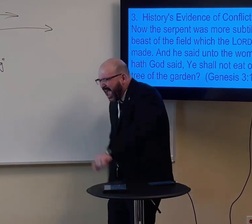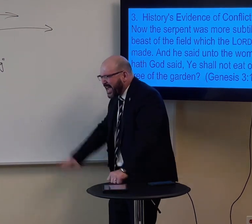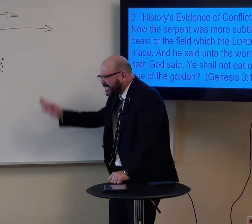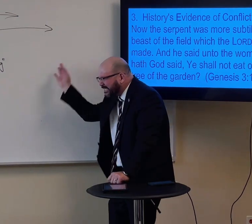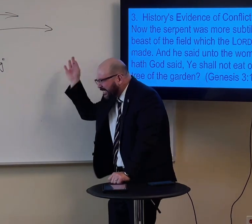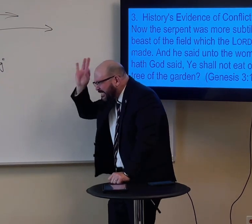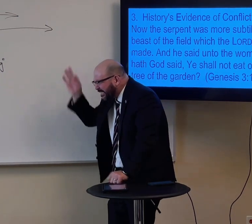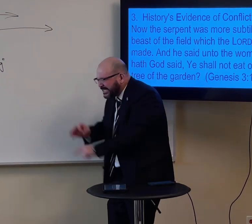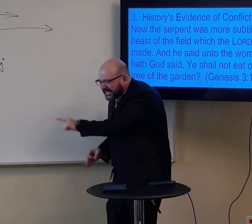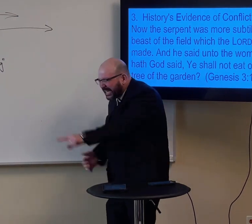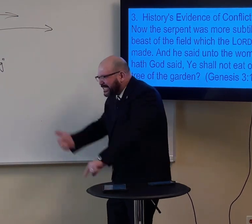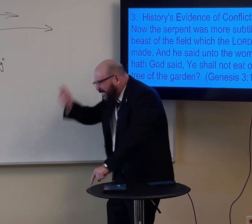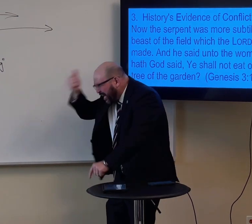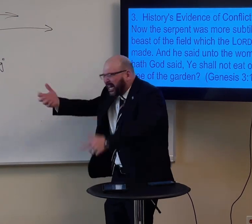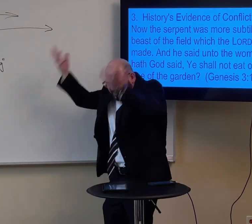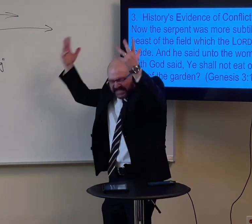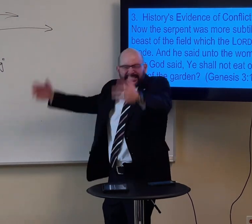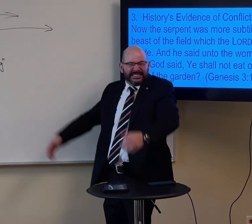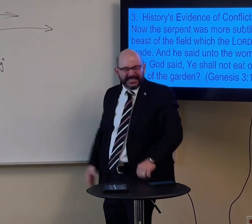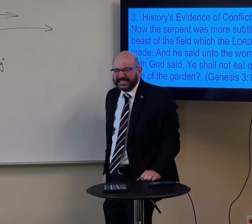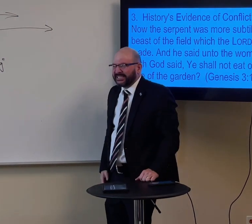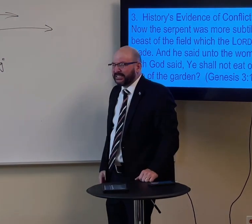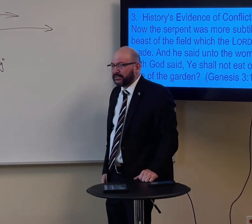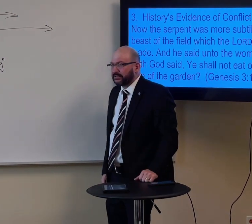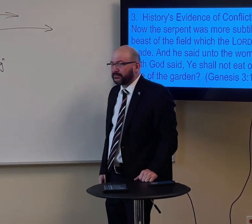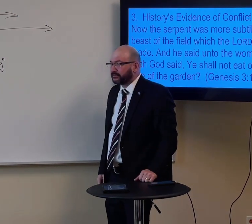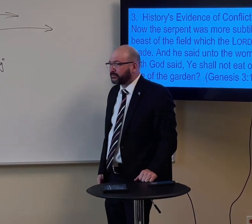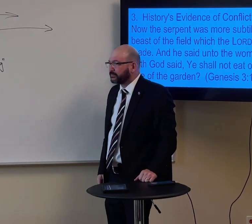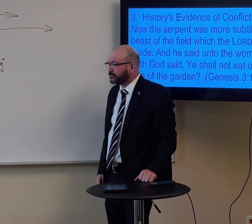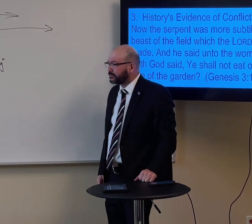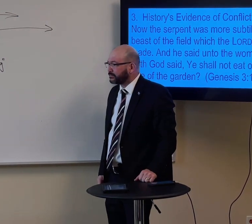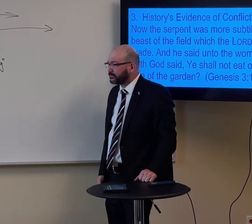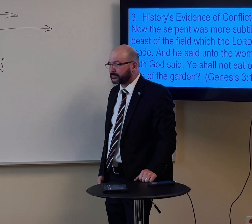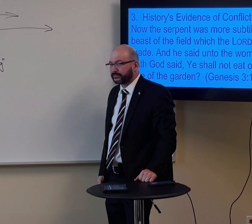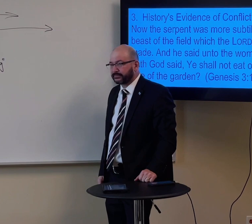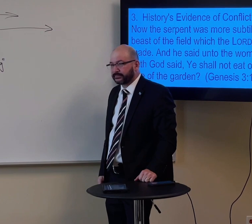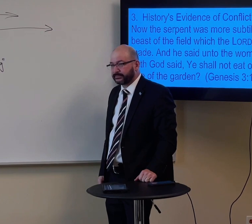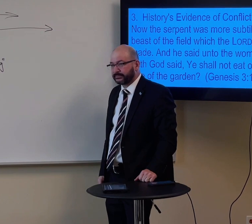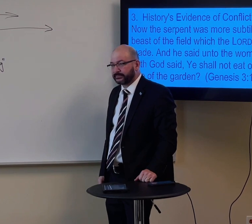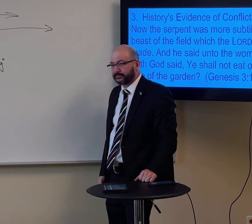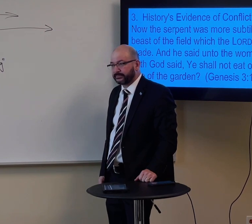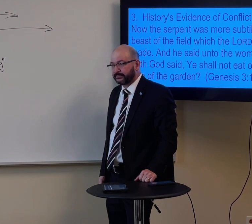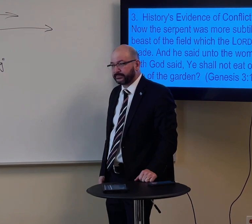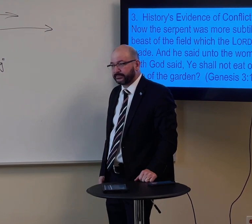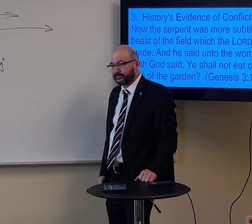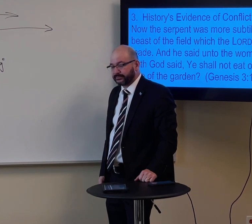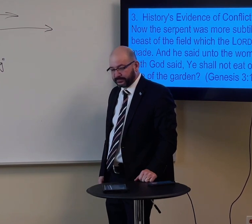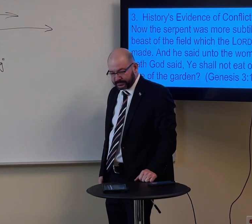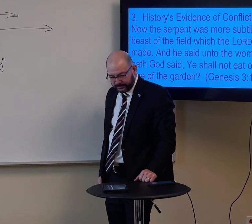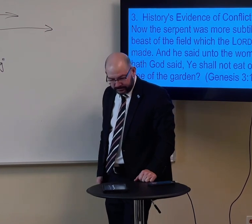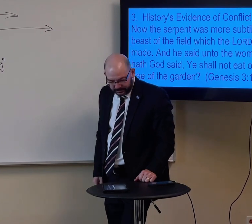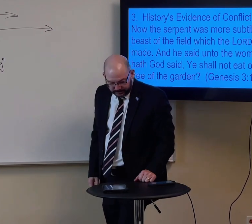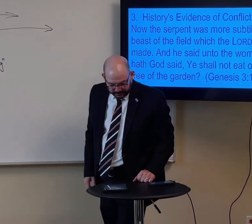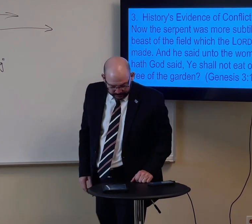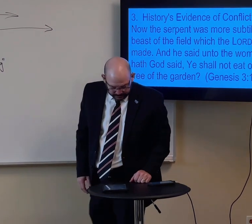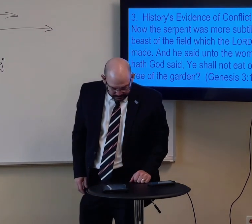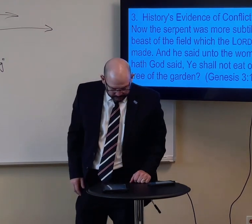deceiving. And these people are just stupid. Sheep.